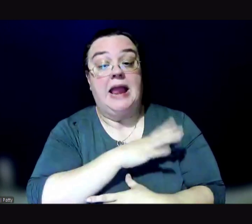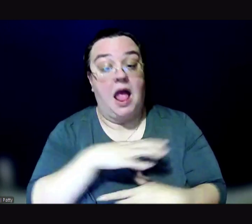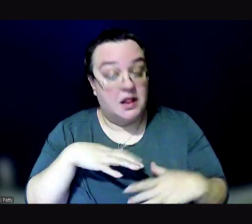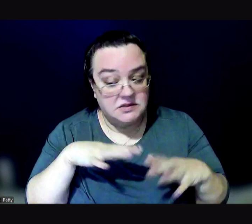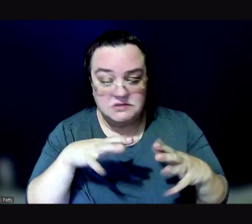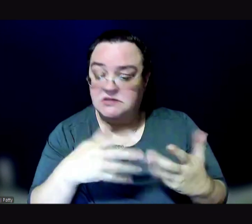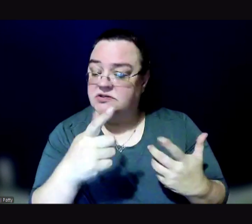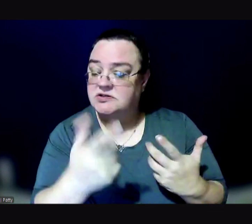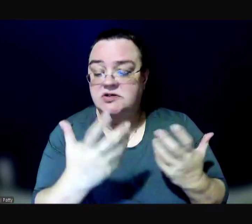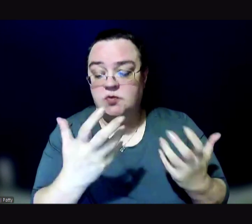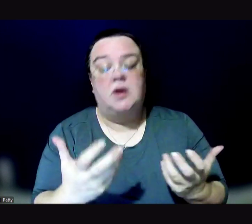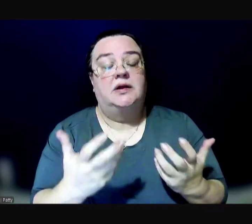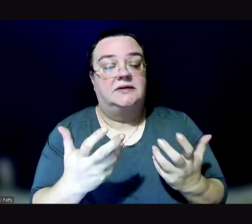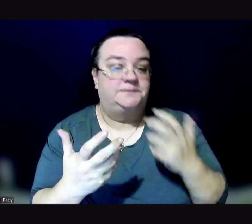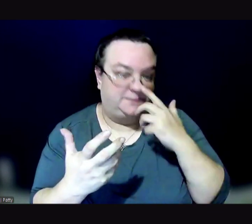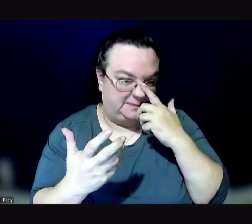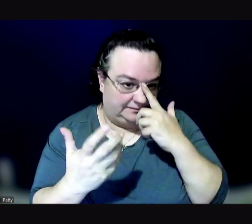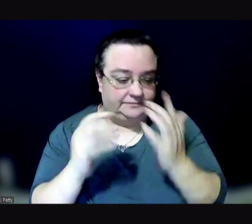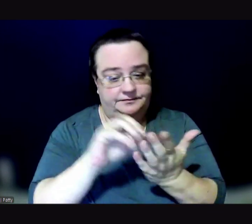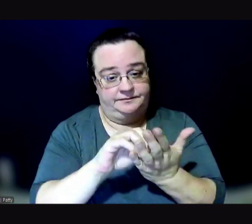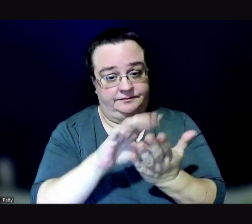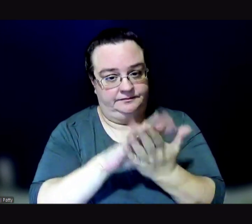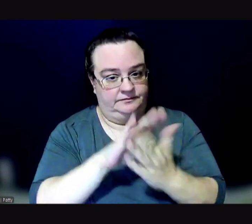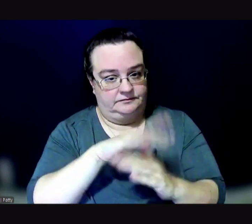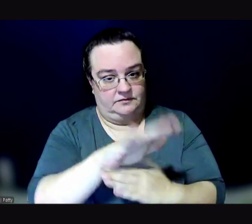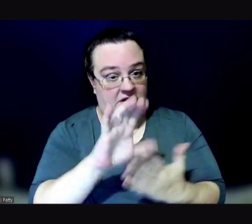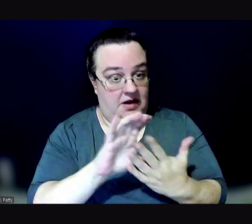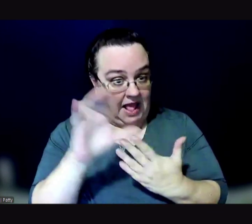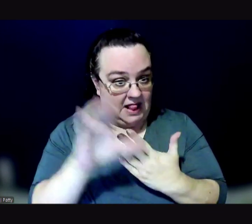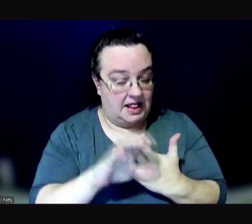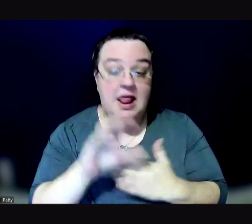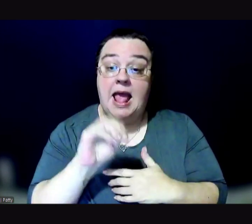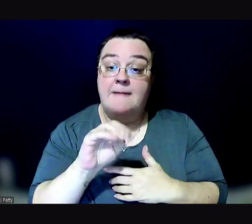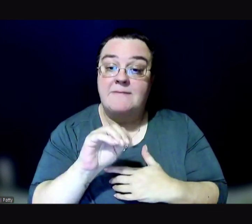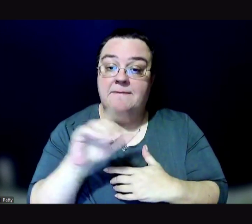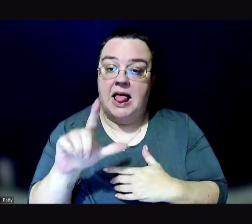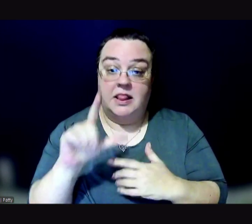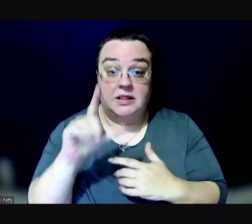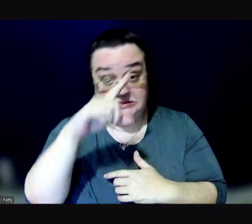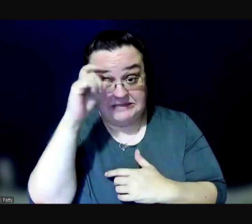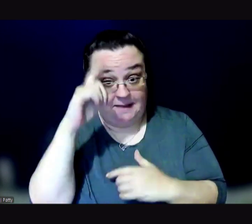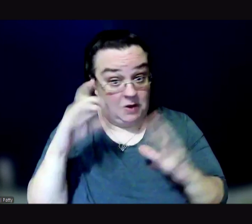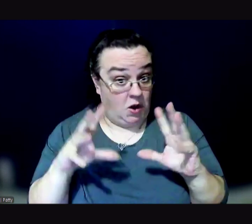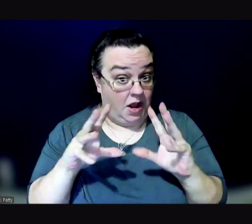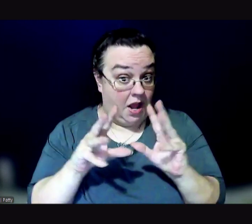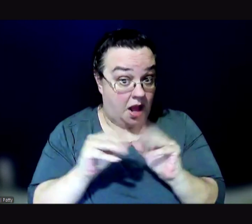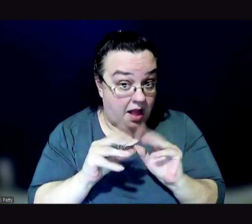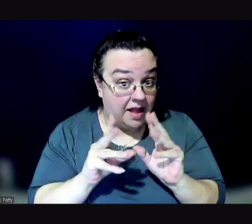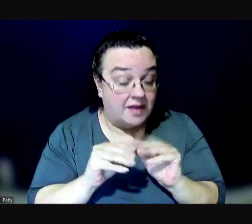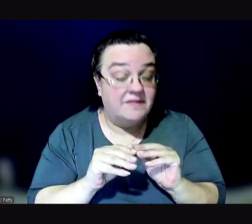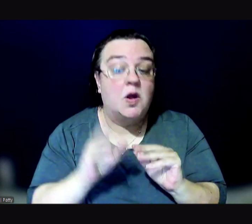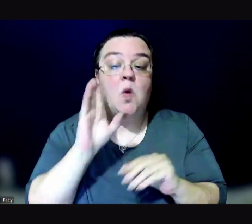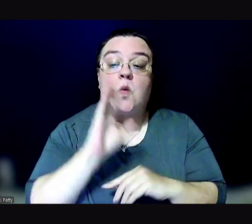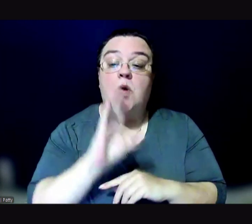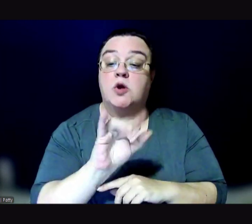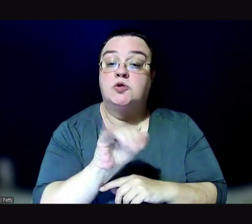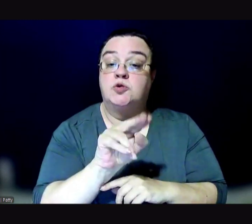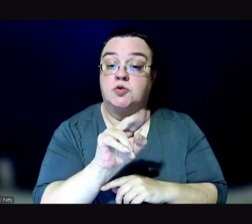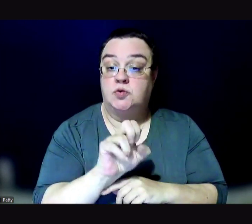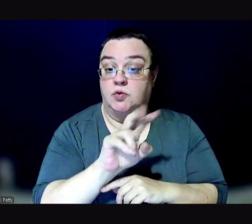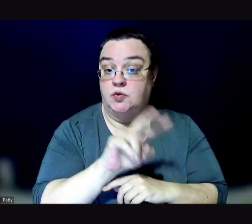put it on your calendar there. The MML Summer Conference will be June 22nd